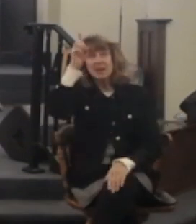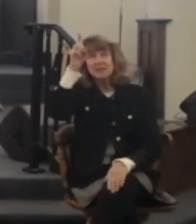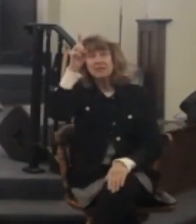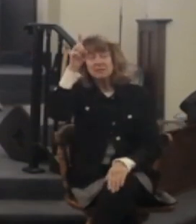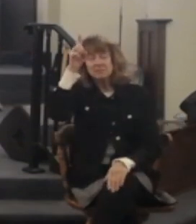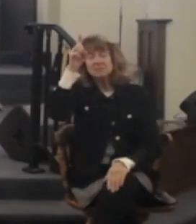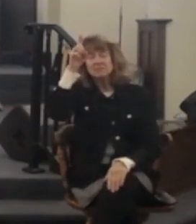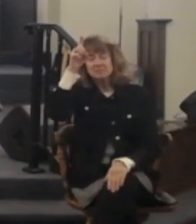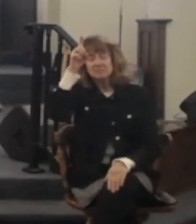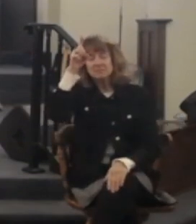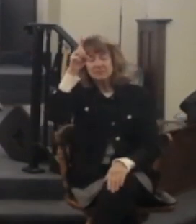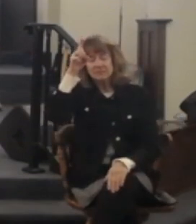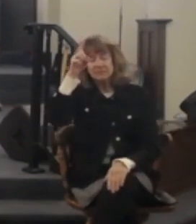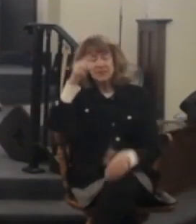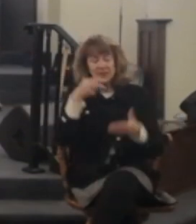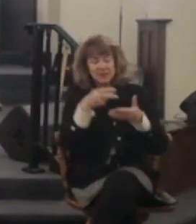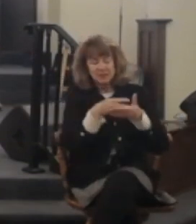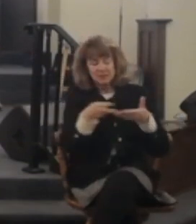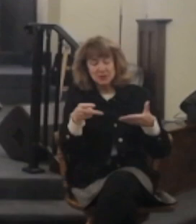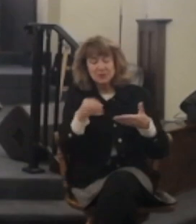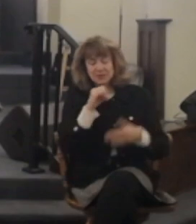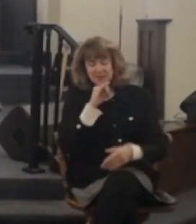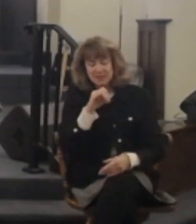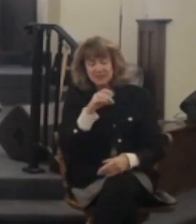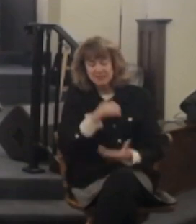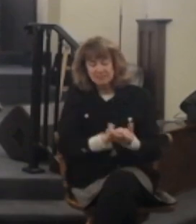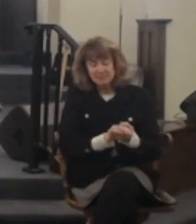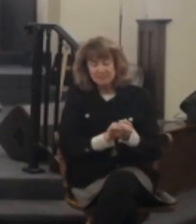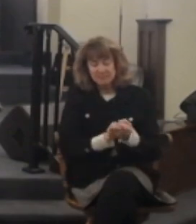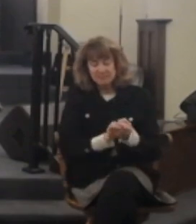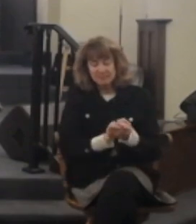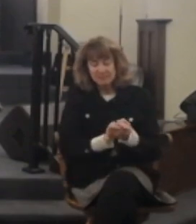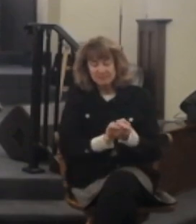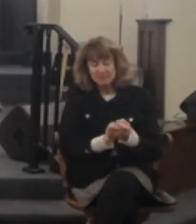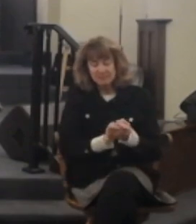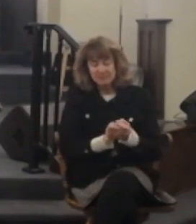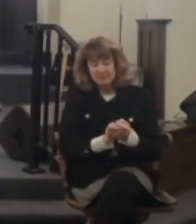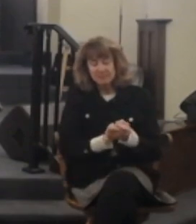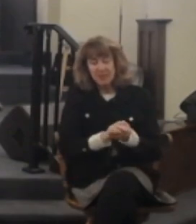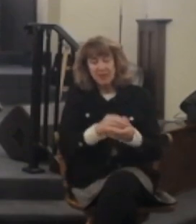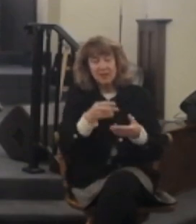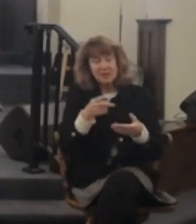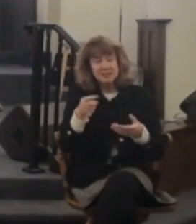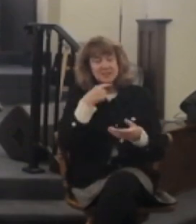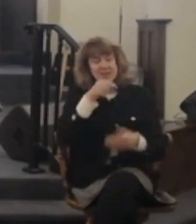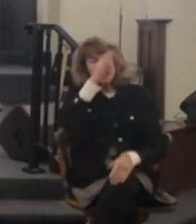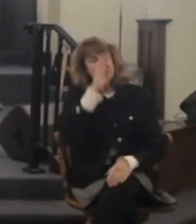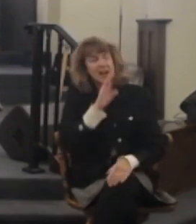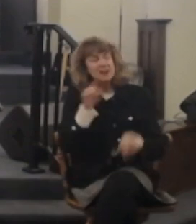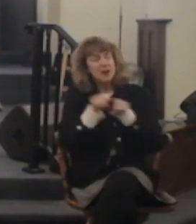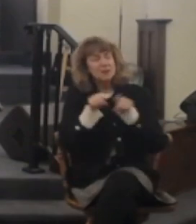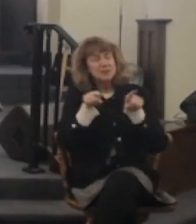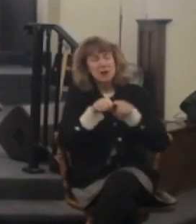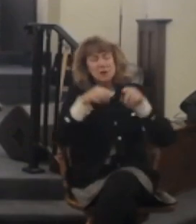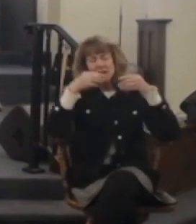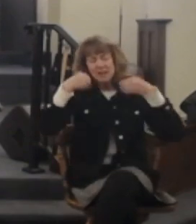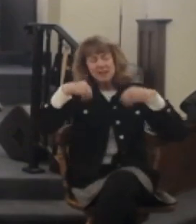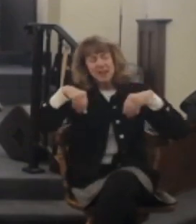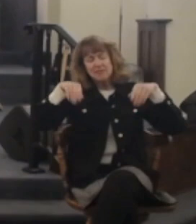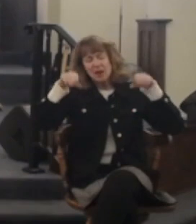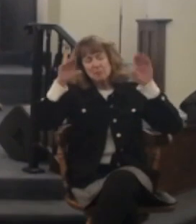man, and the birds and the four-footed animals and creeping things. Therefore, God also gave them up to